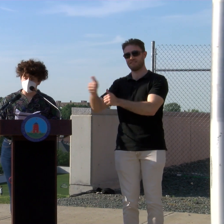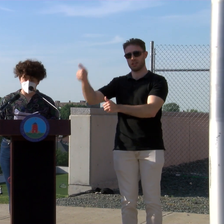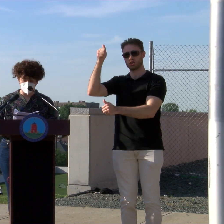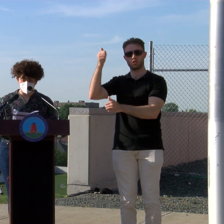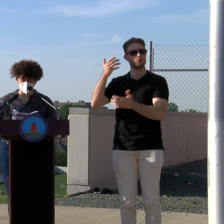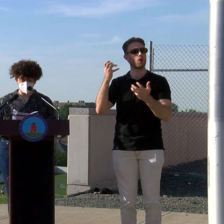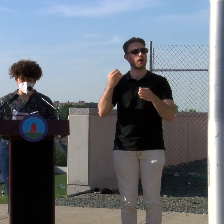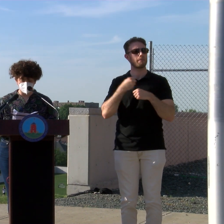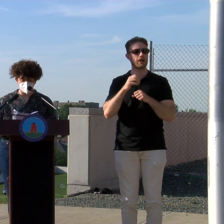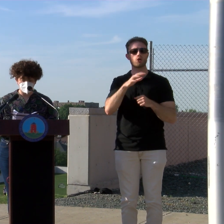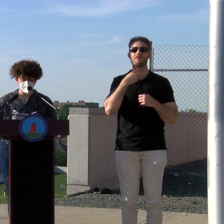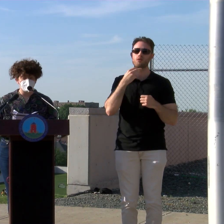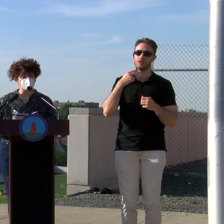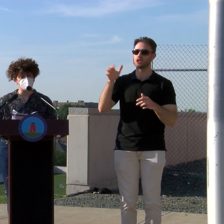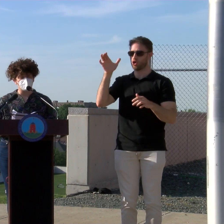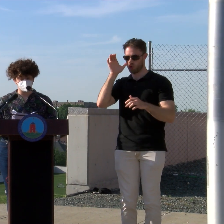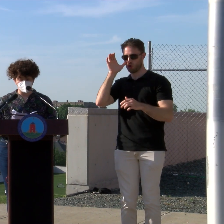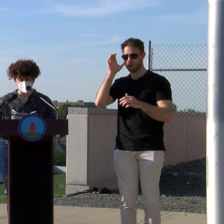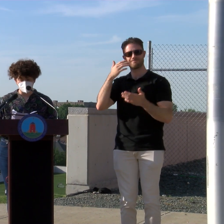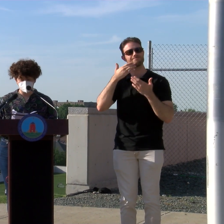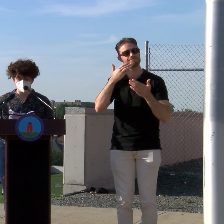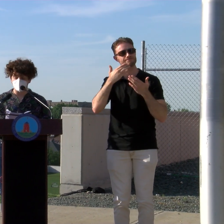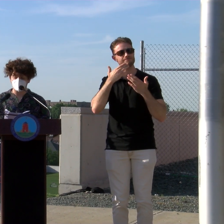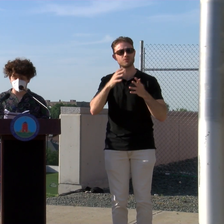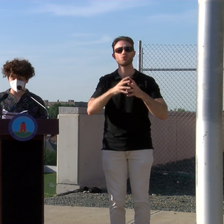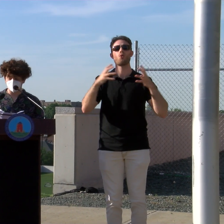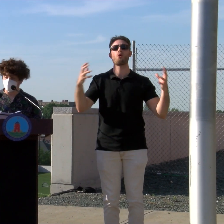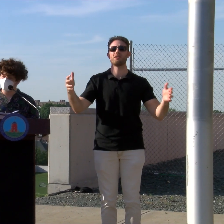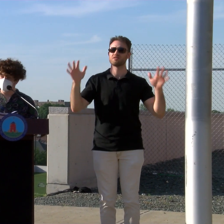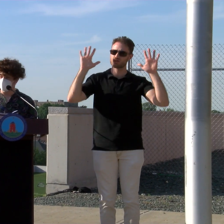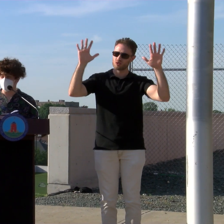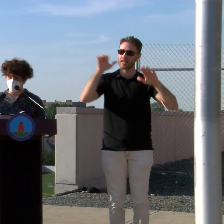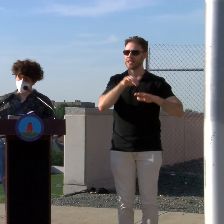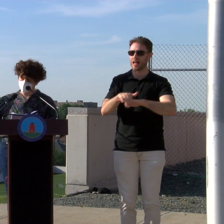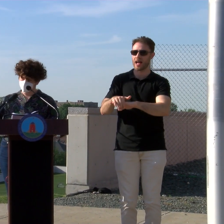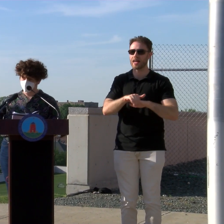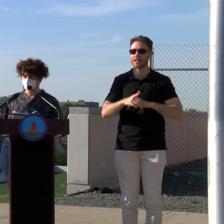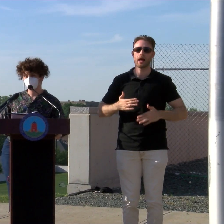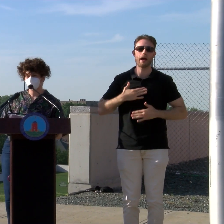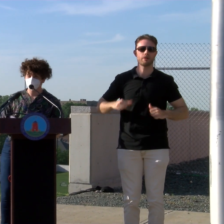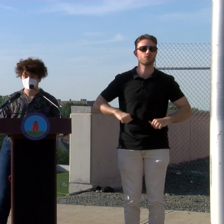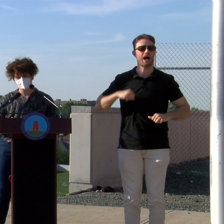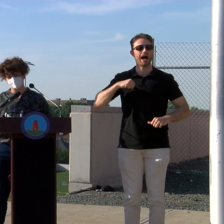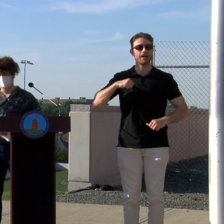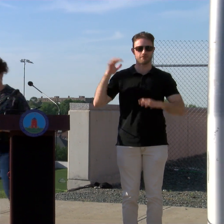We want to make your voices heard. Thank you all so much. Have a marvelous night. Happy Pride.